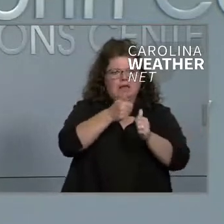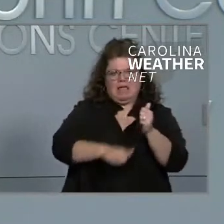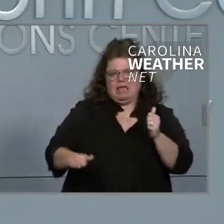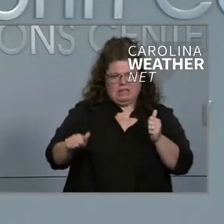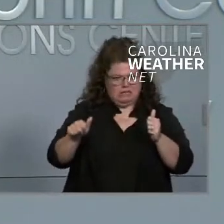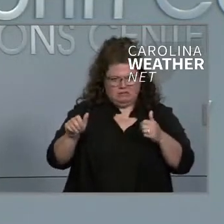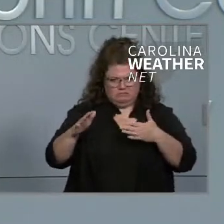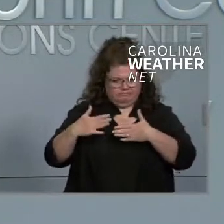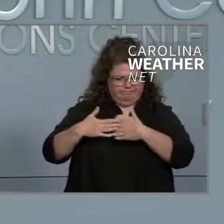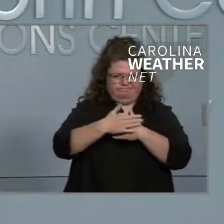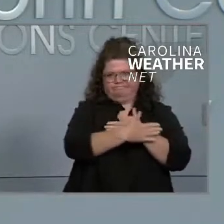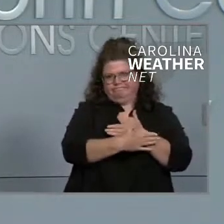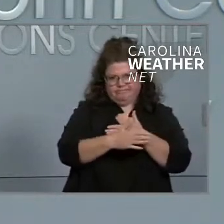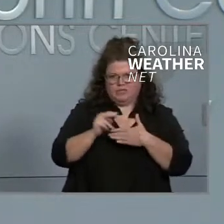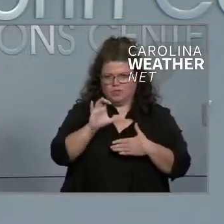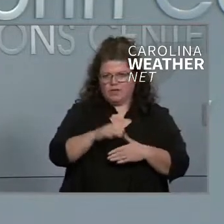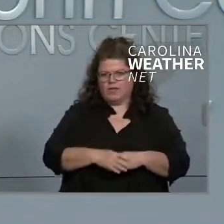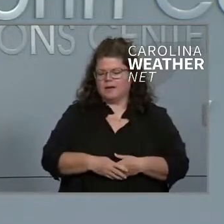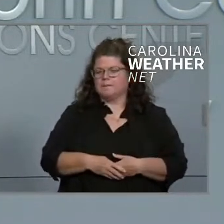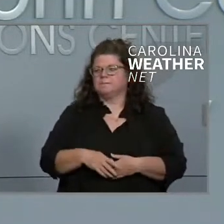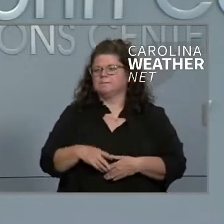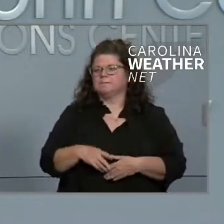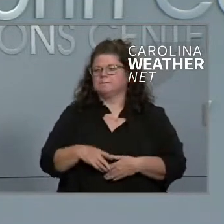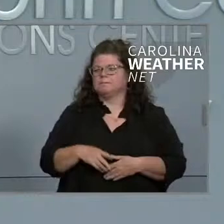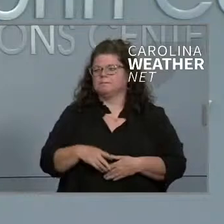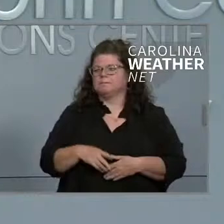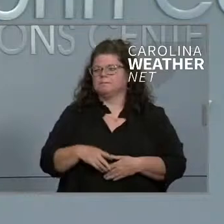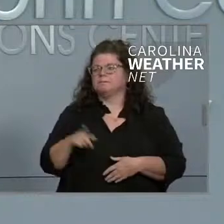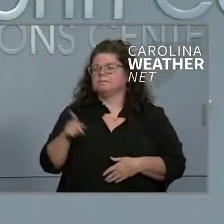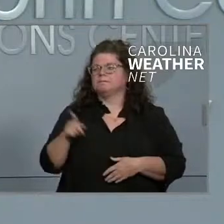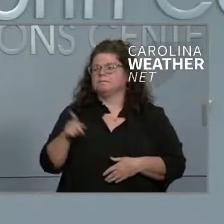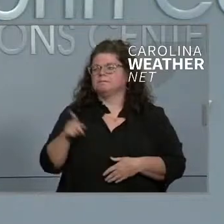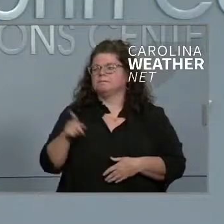perhaps is those threats of flash flooding, where,